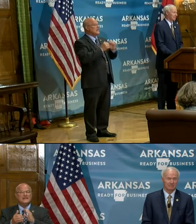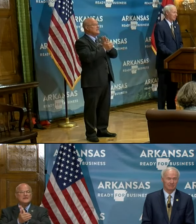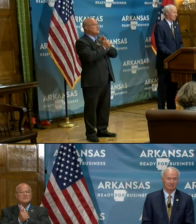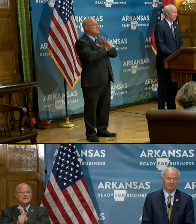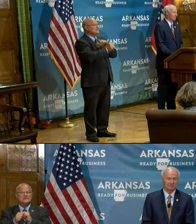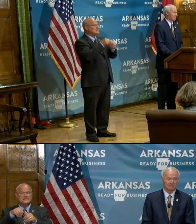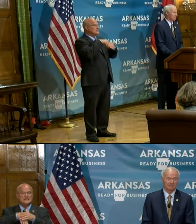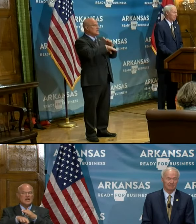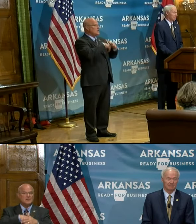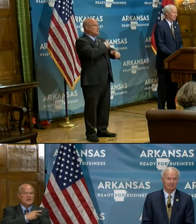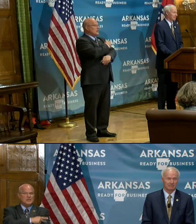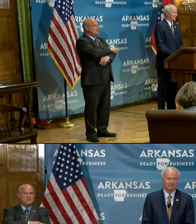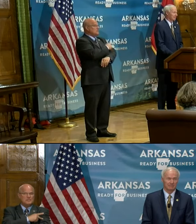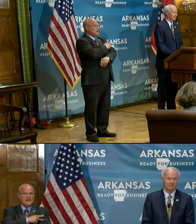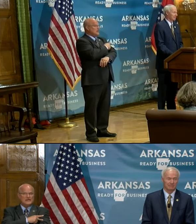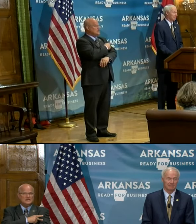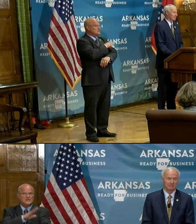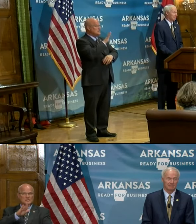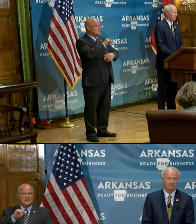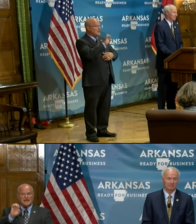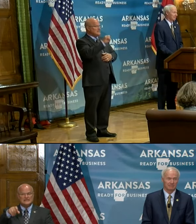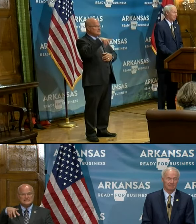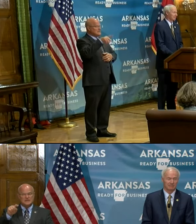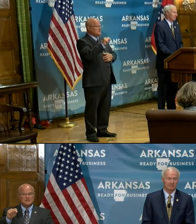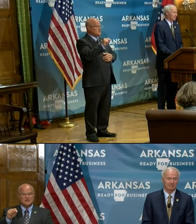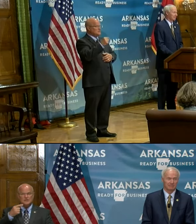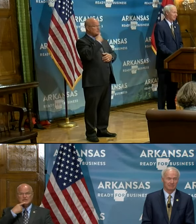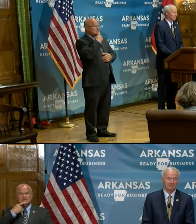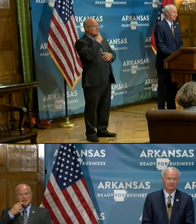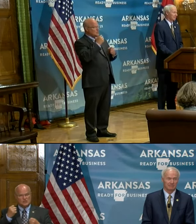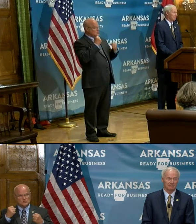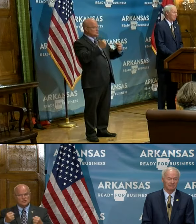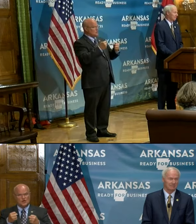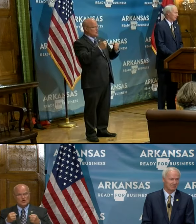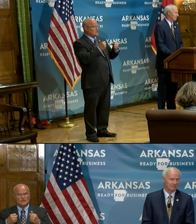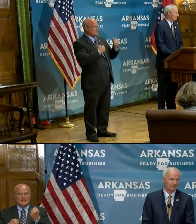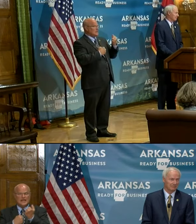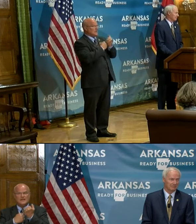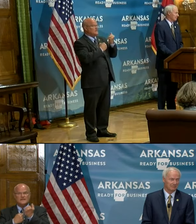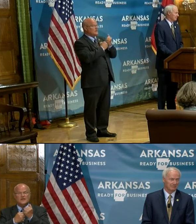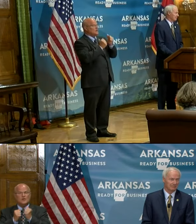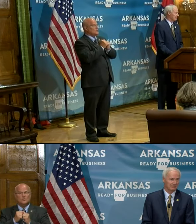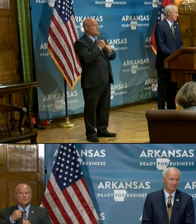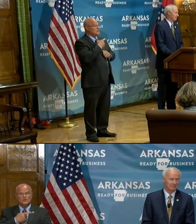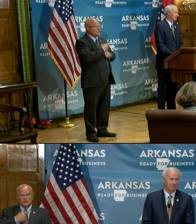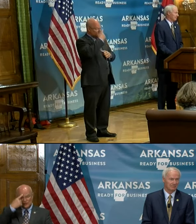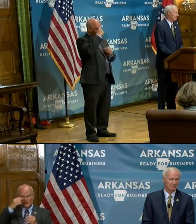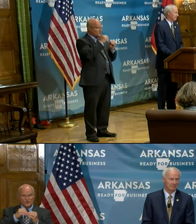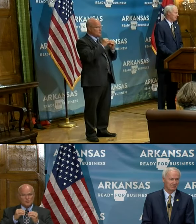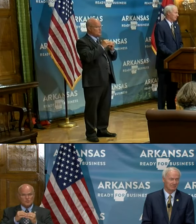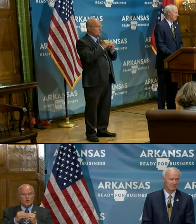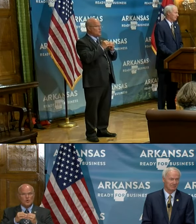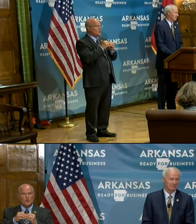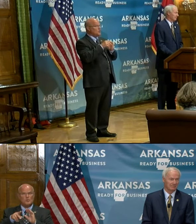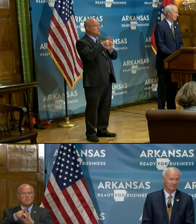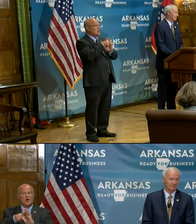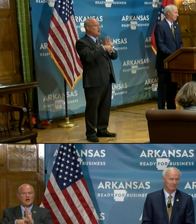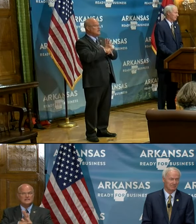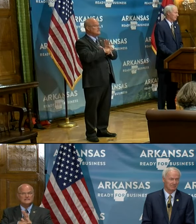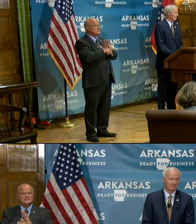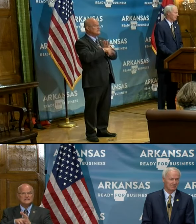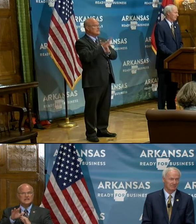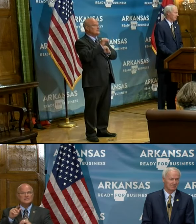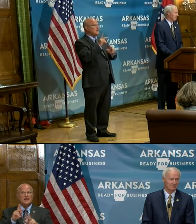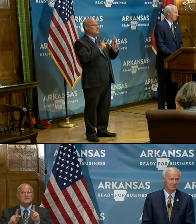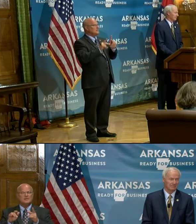to accommodate patients by September. And he says that he's strongly advocating with you for more substantial policy